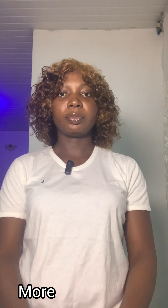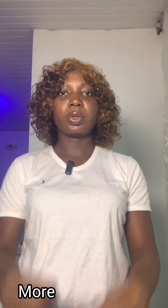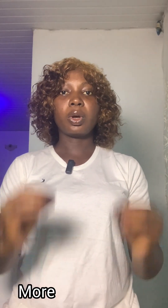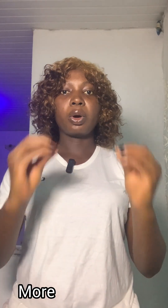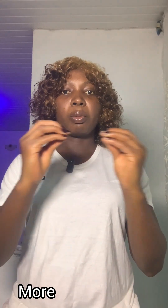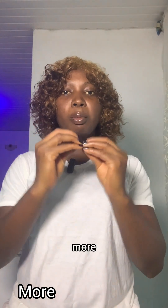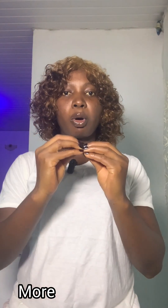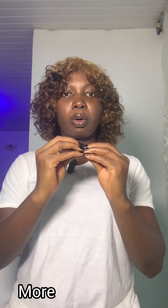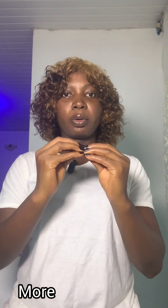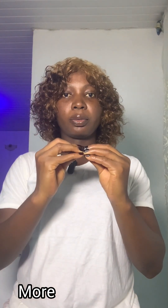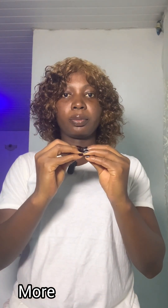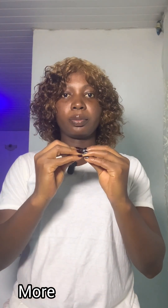More.